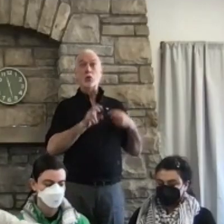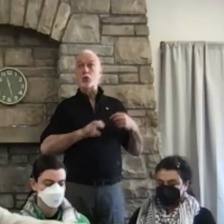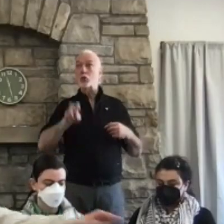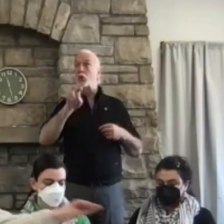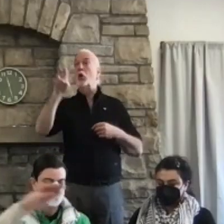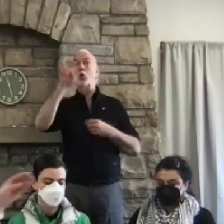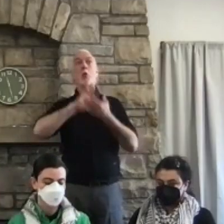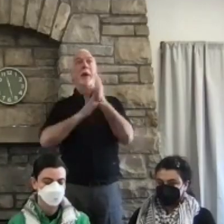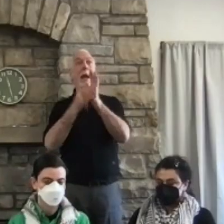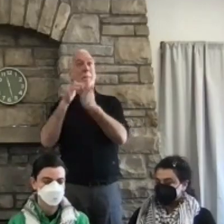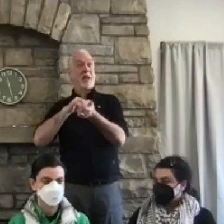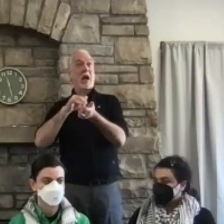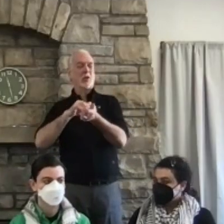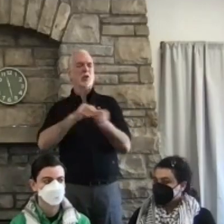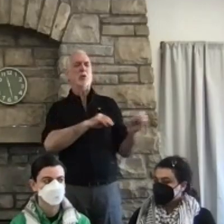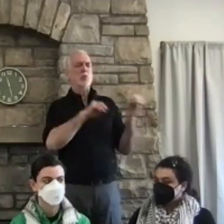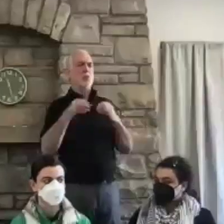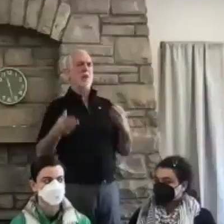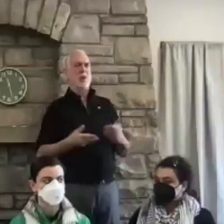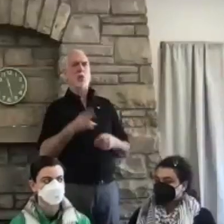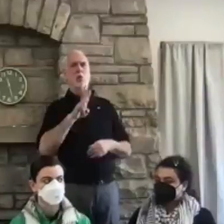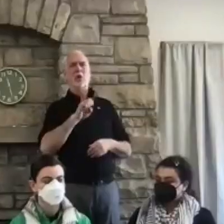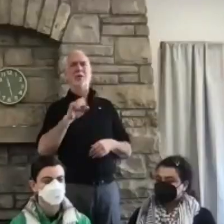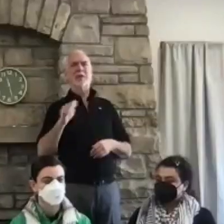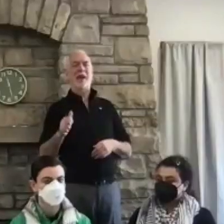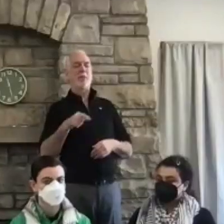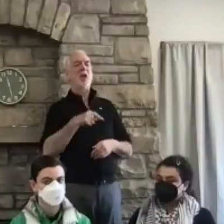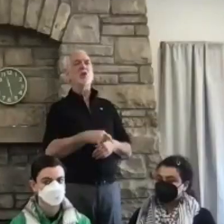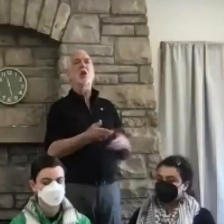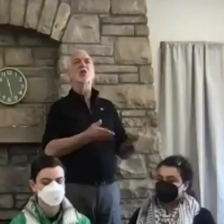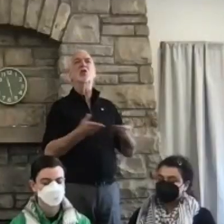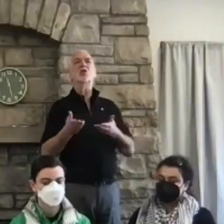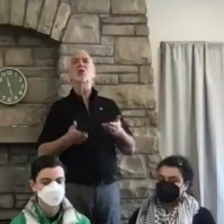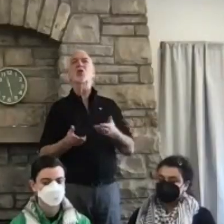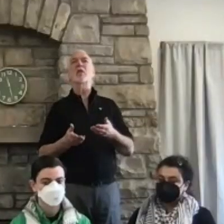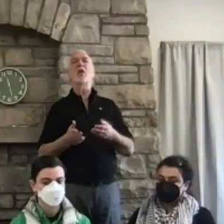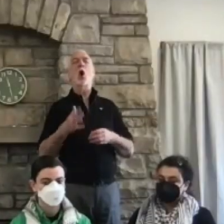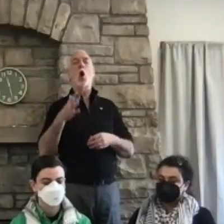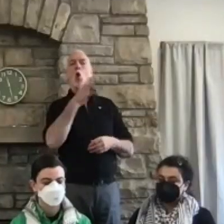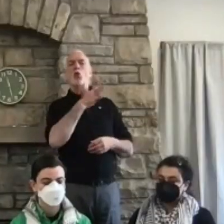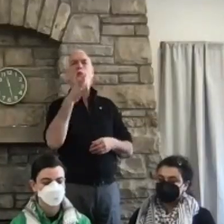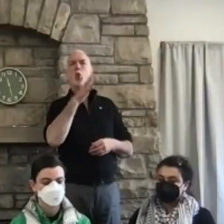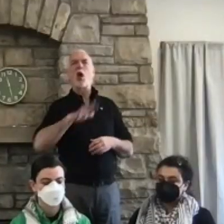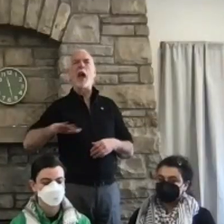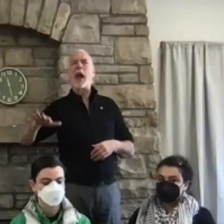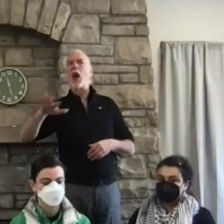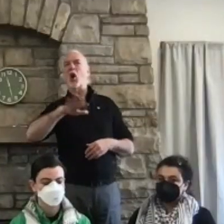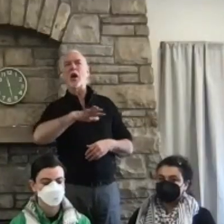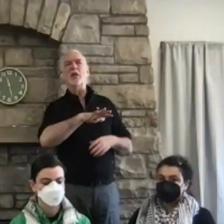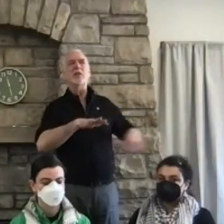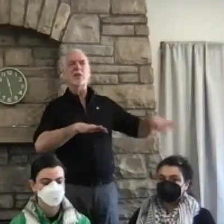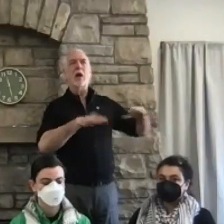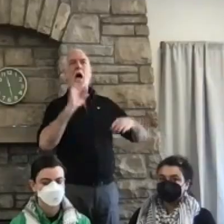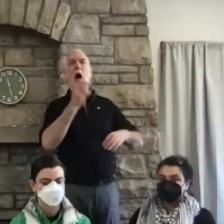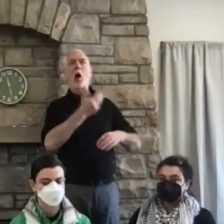U.S. has been in underserved rural parts of the country, where she began to connect the dots